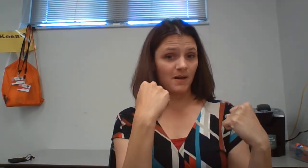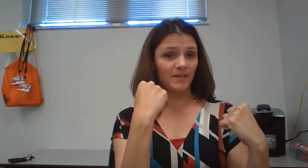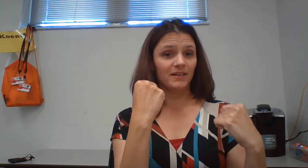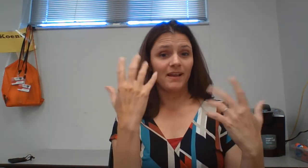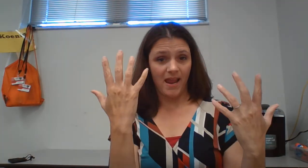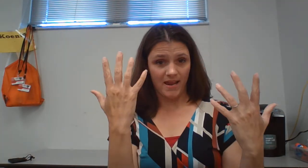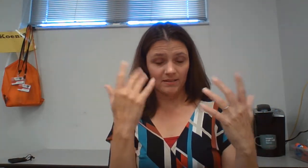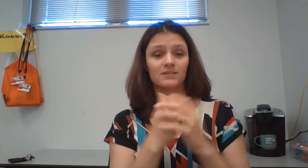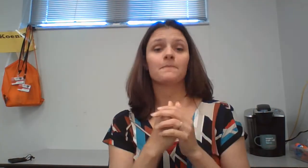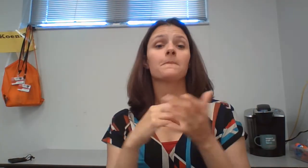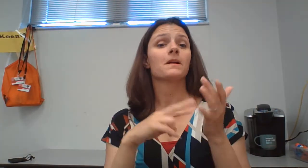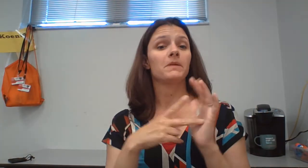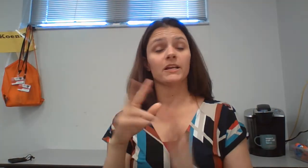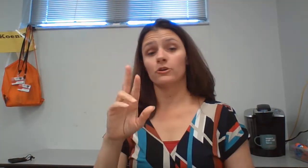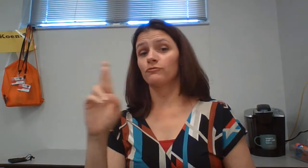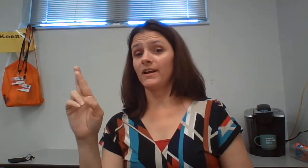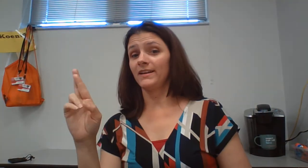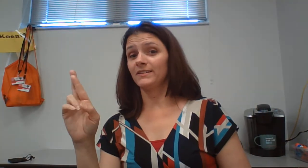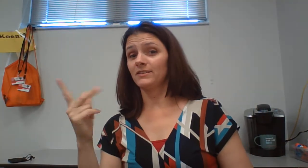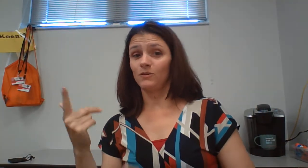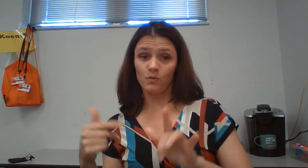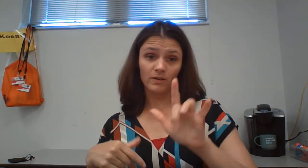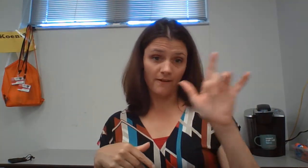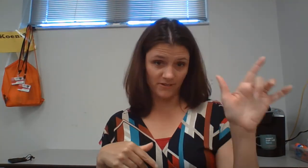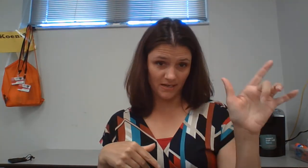non-dominant hand, meaning you're right-handed or left-handed.